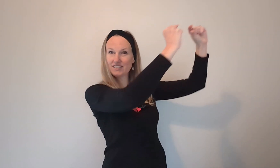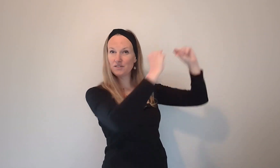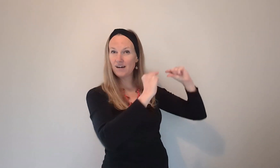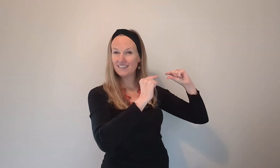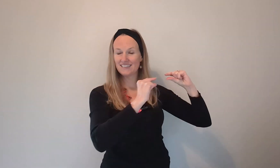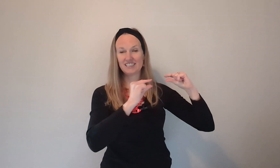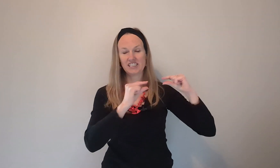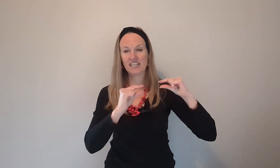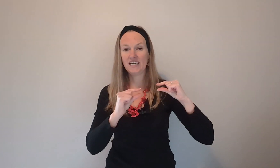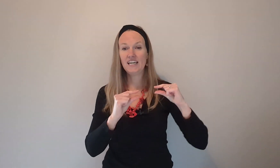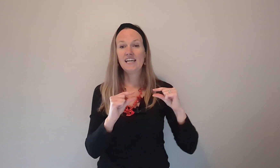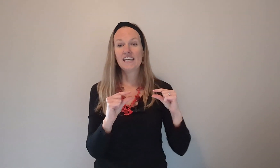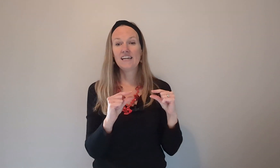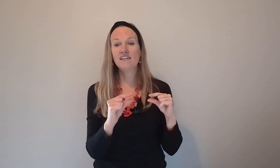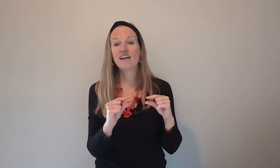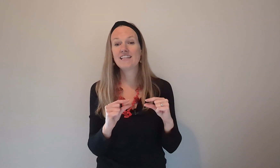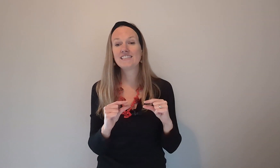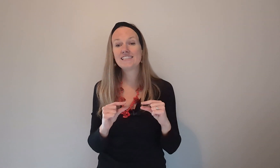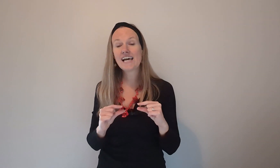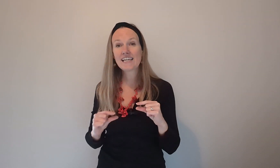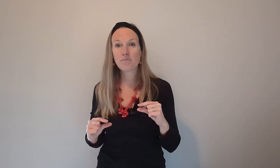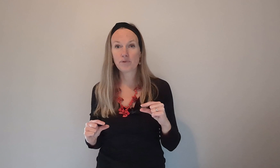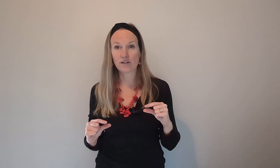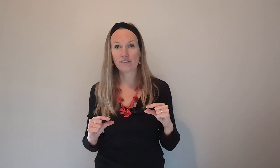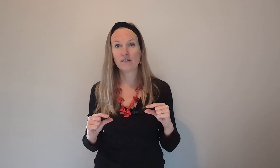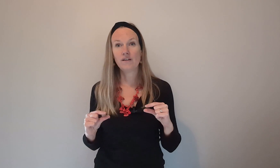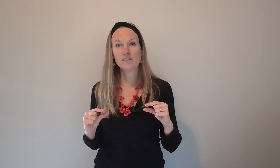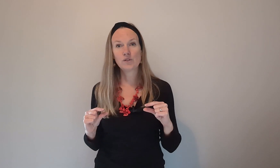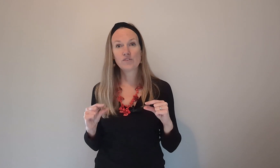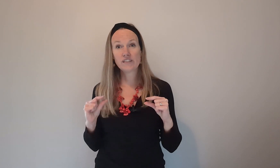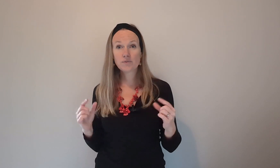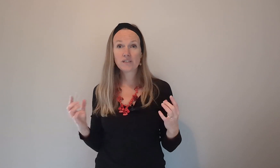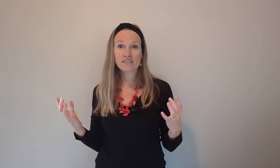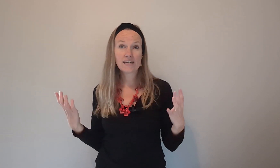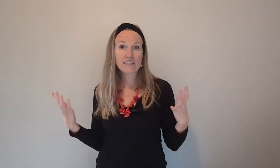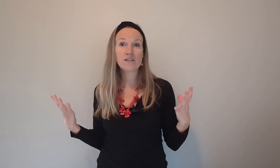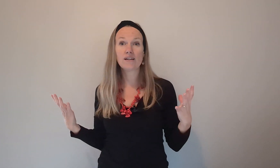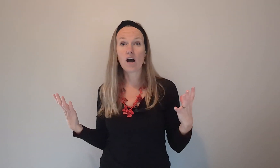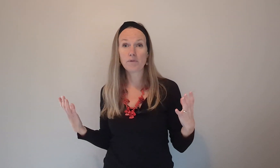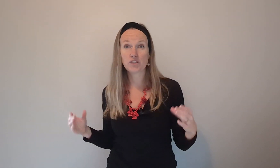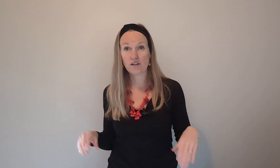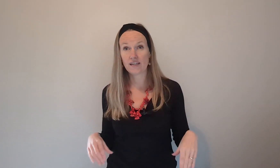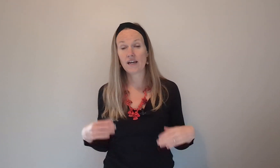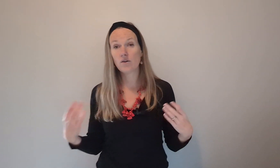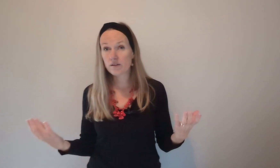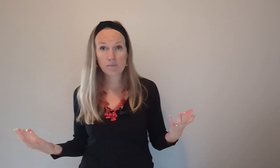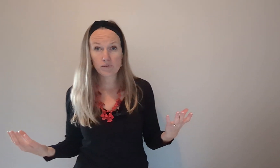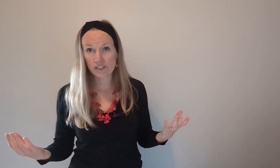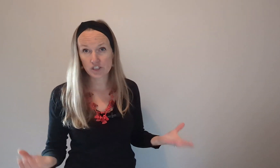to us, a G, give, and then second birth. So for this, we're going to say given an opportunity. I know other people would interpret